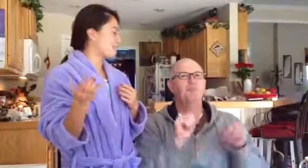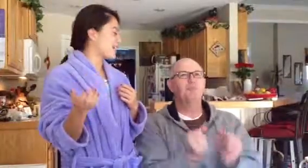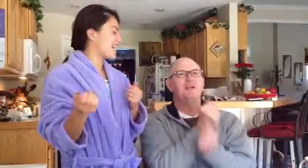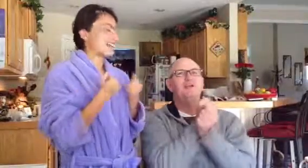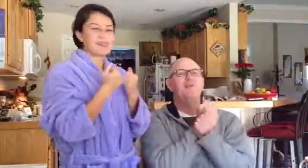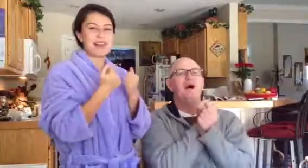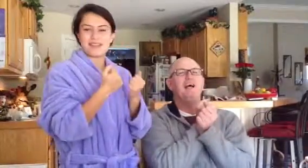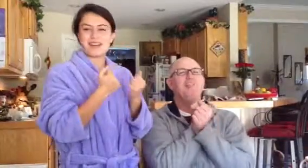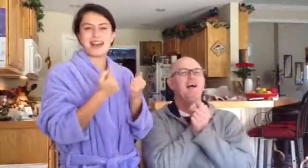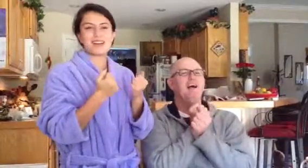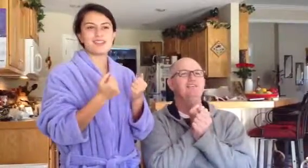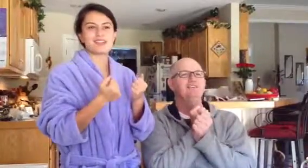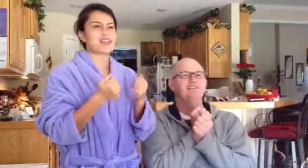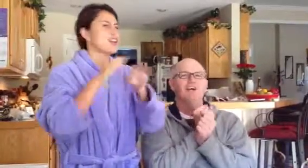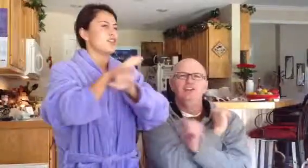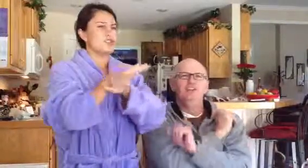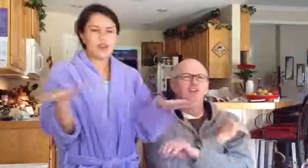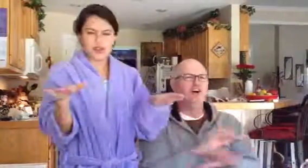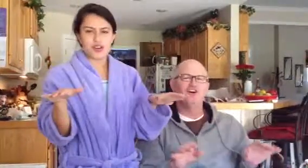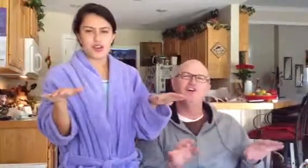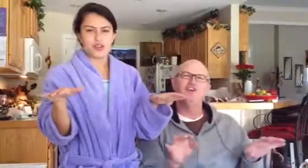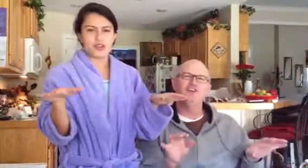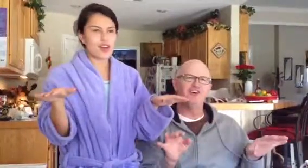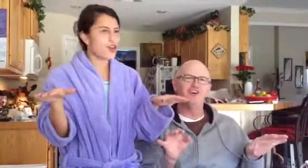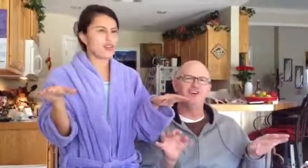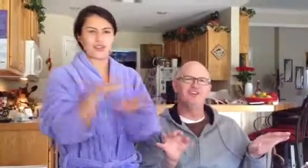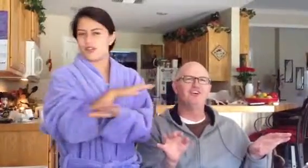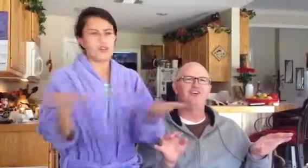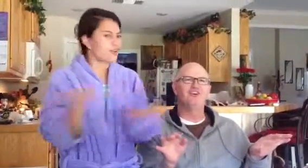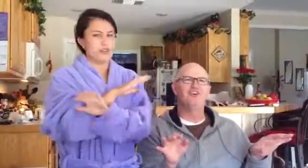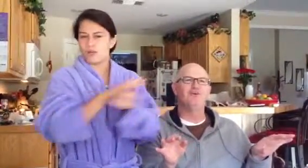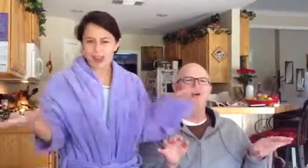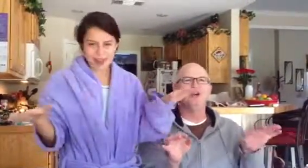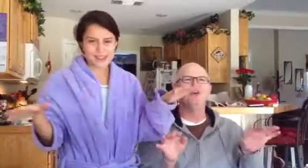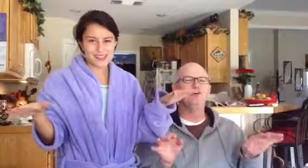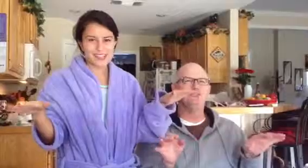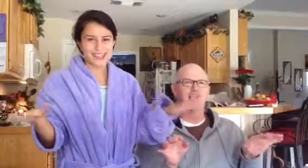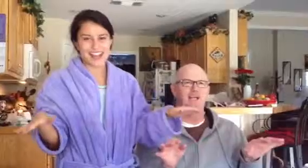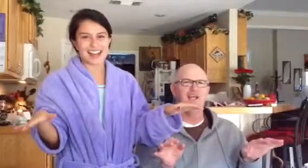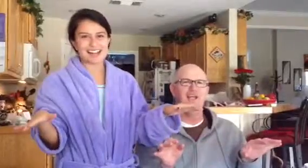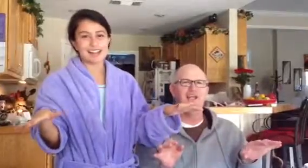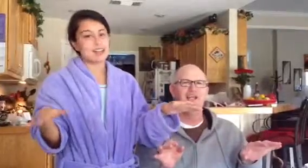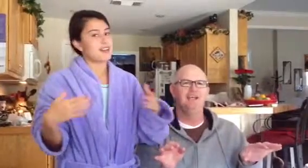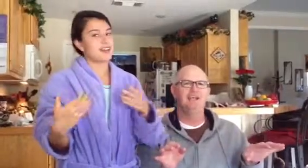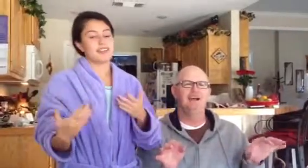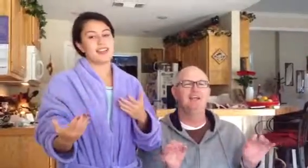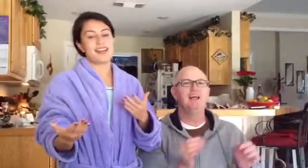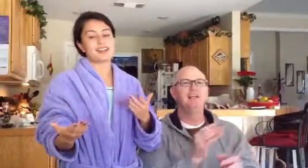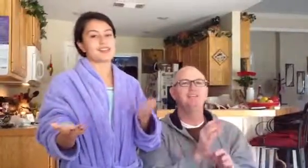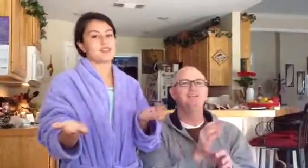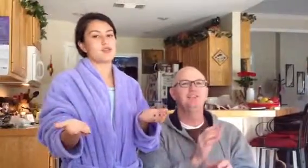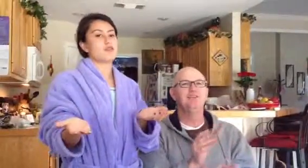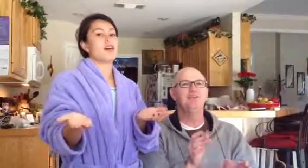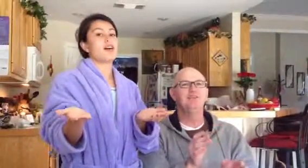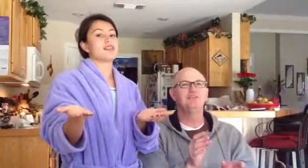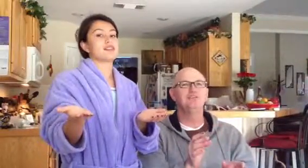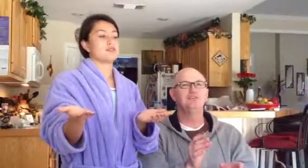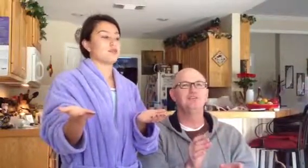break my mouth. No, no, no, no, no way, Jose, unless you want to.